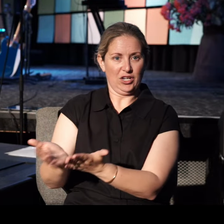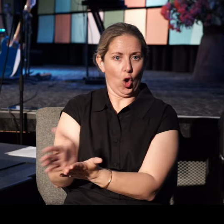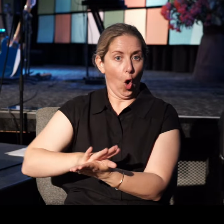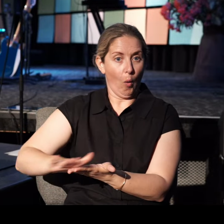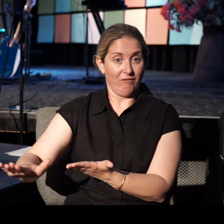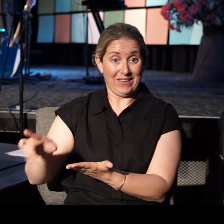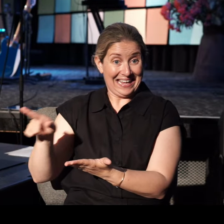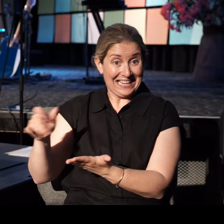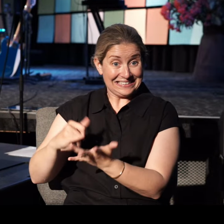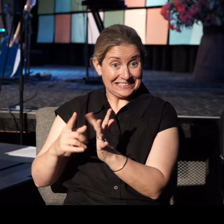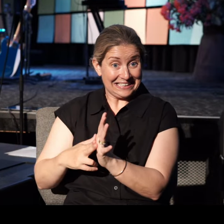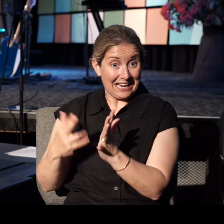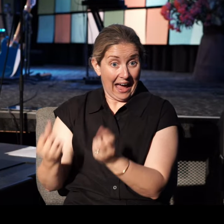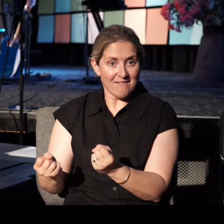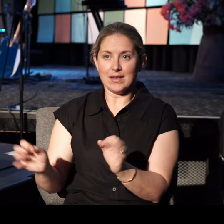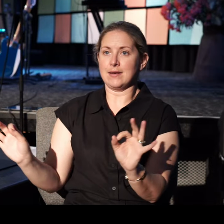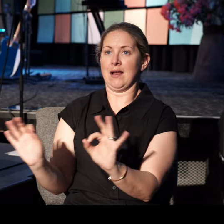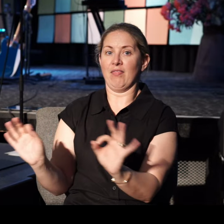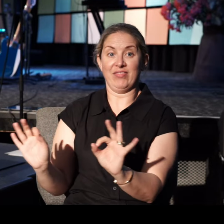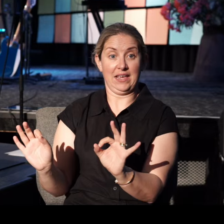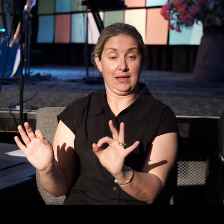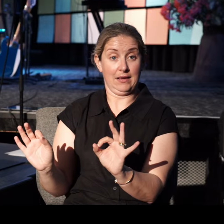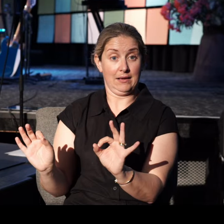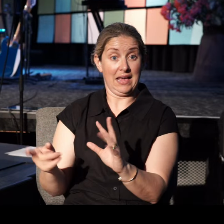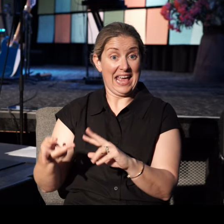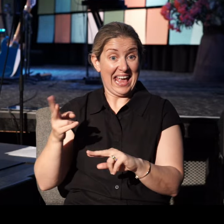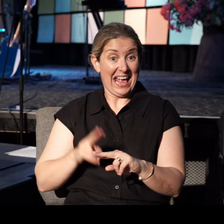in him keeps on sinning.